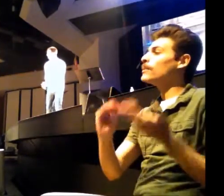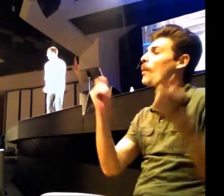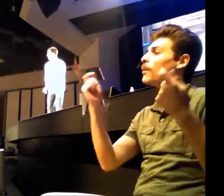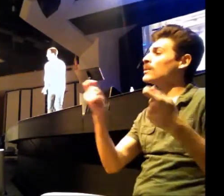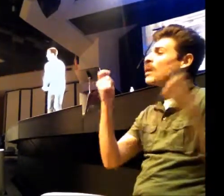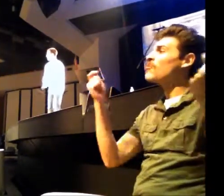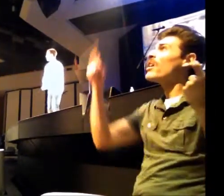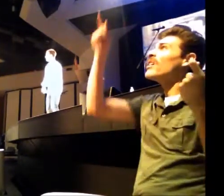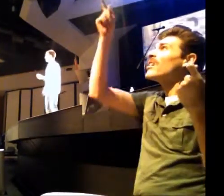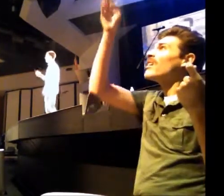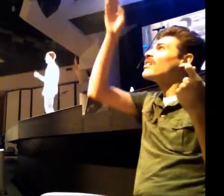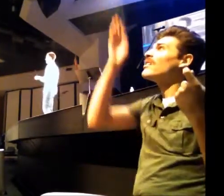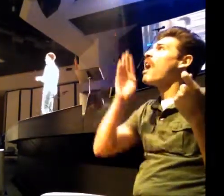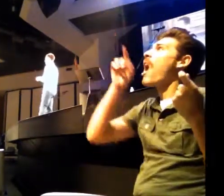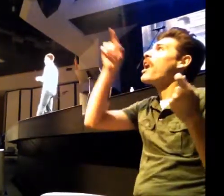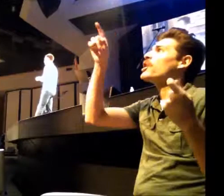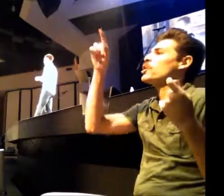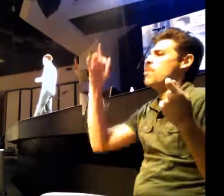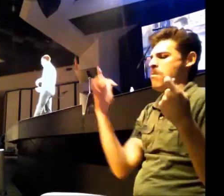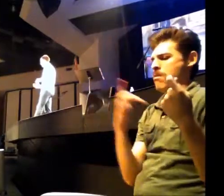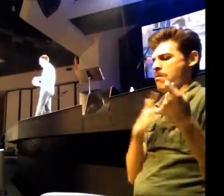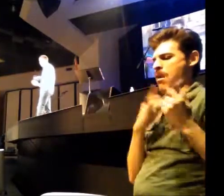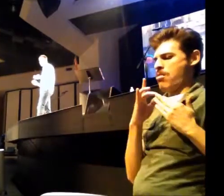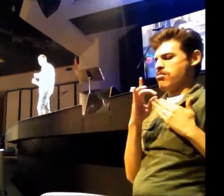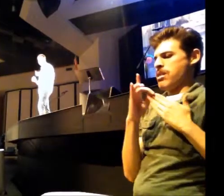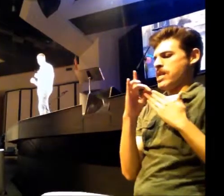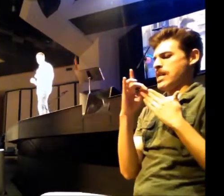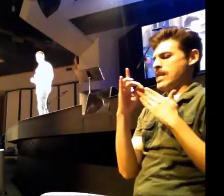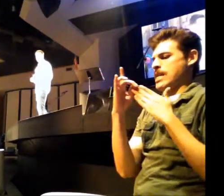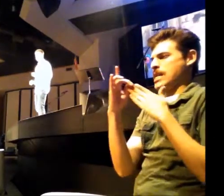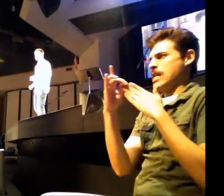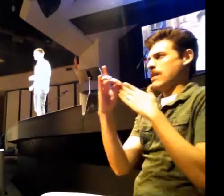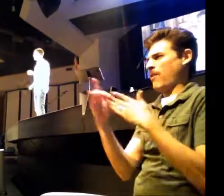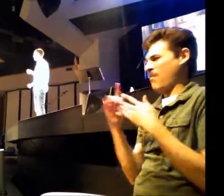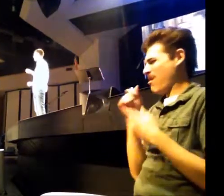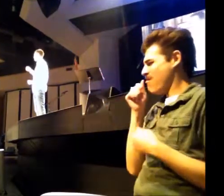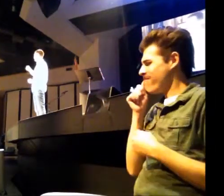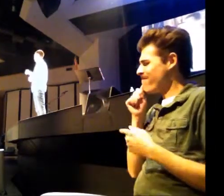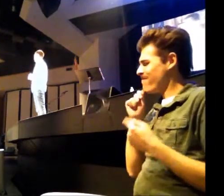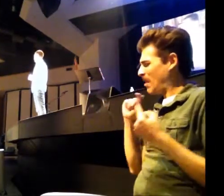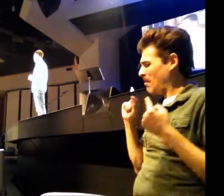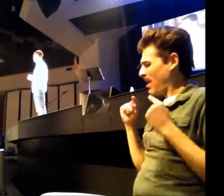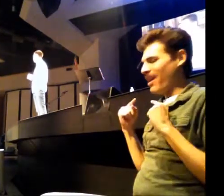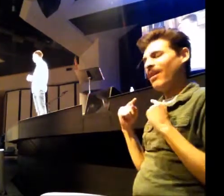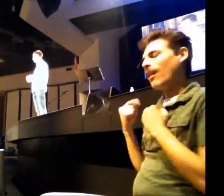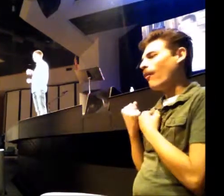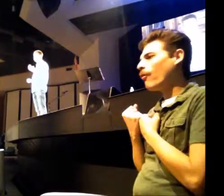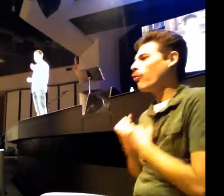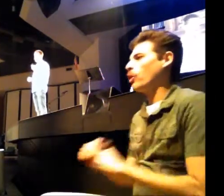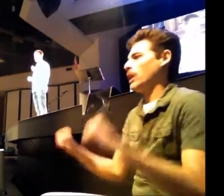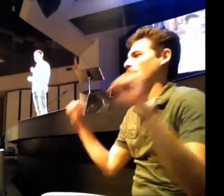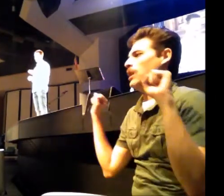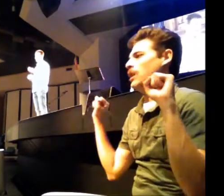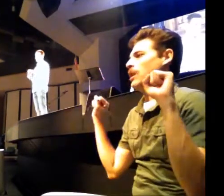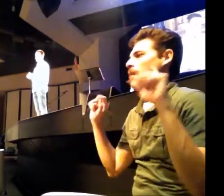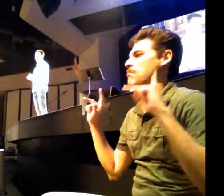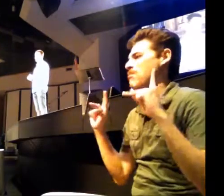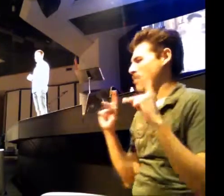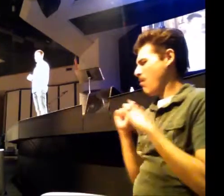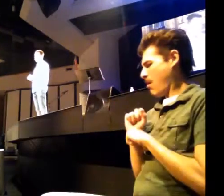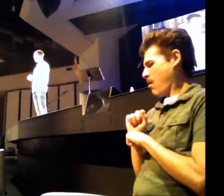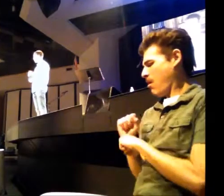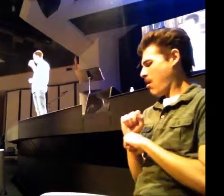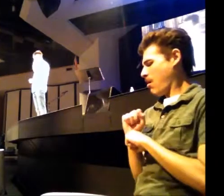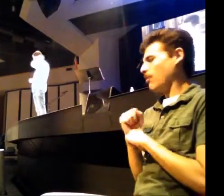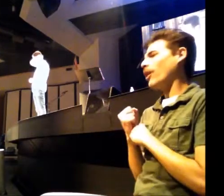from affliction towards freedom. It's all about declaring a God who sets the captives free, who changes everything.